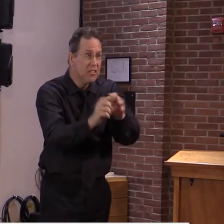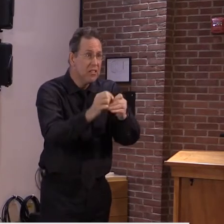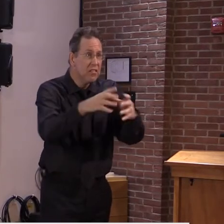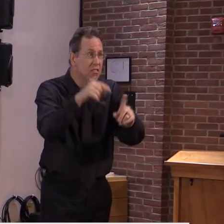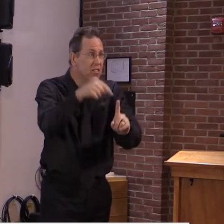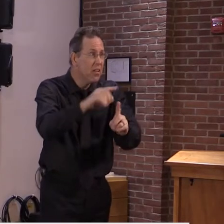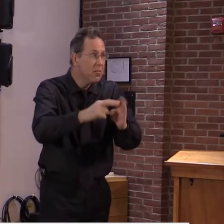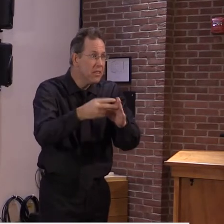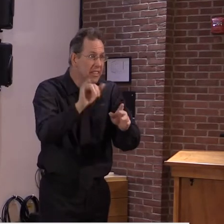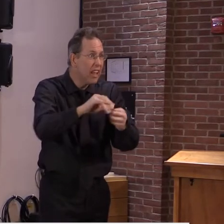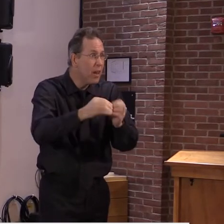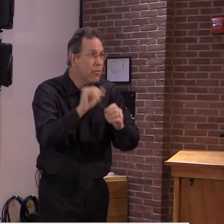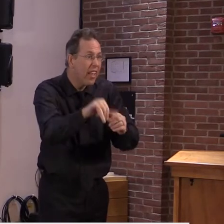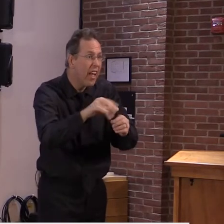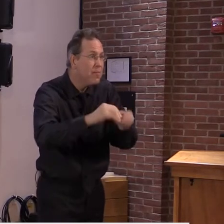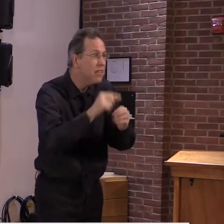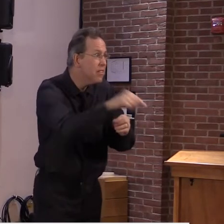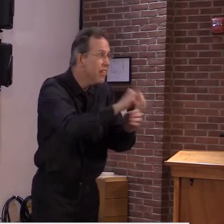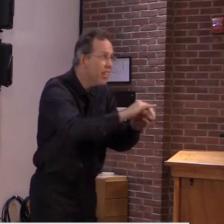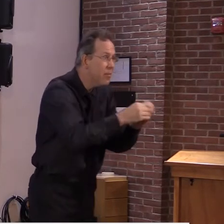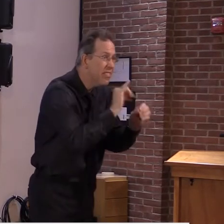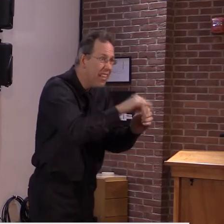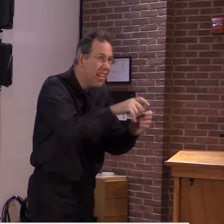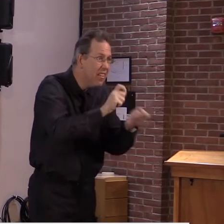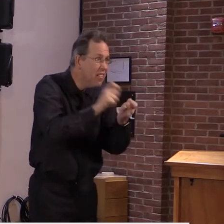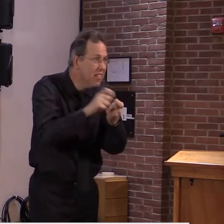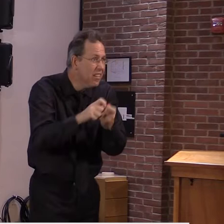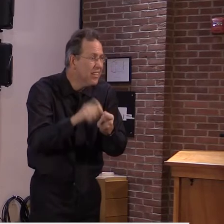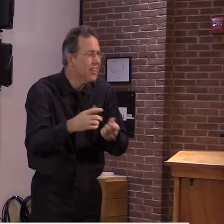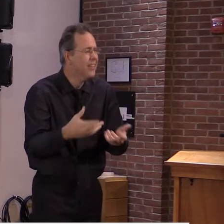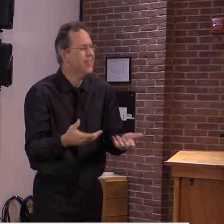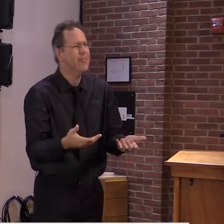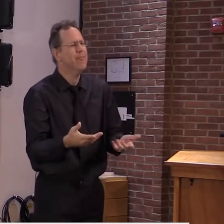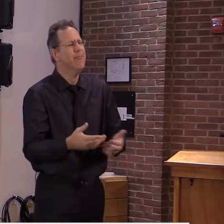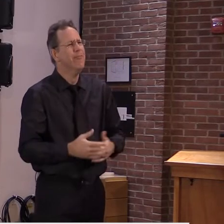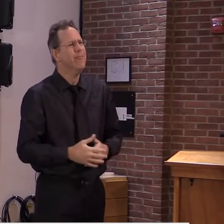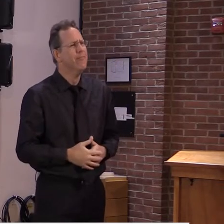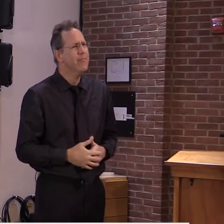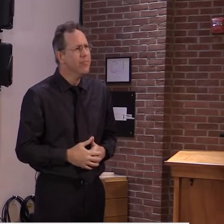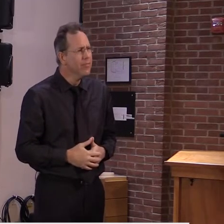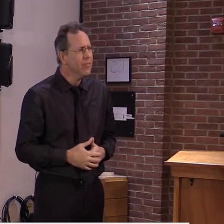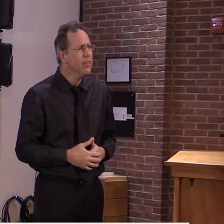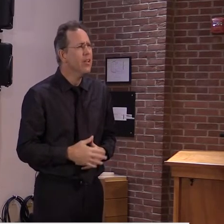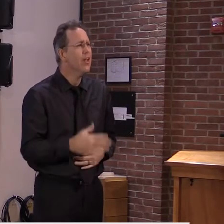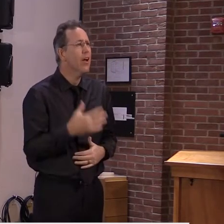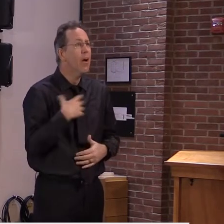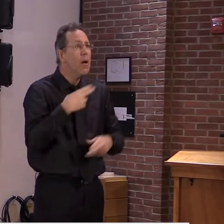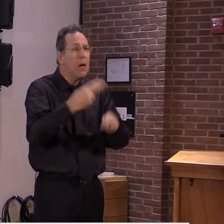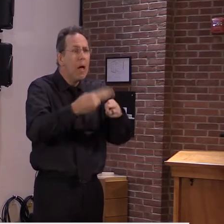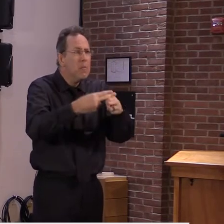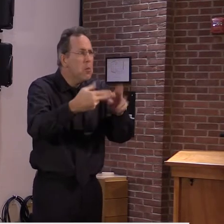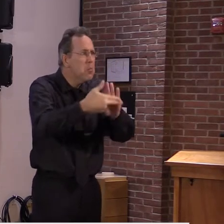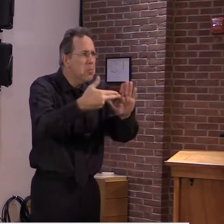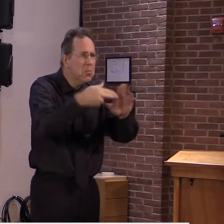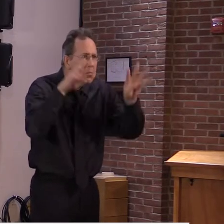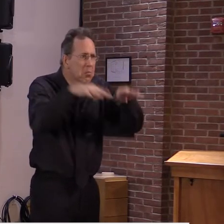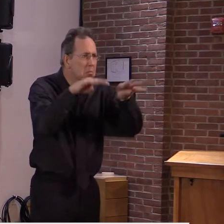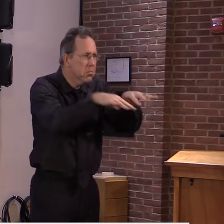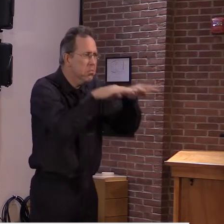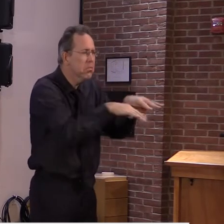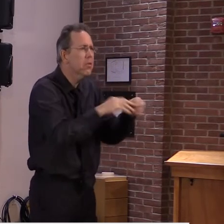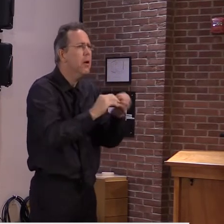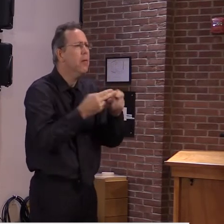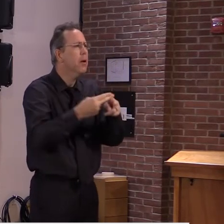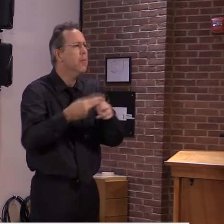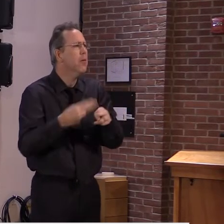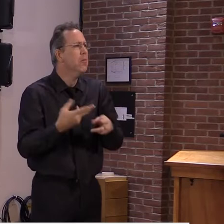is. So it's hard to have a top five or a top 10 list, if you will. These